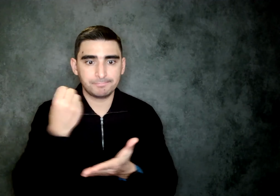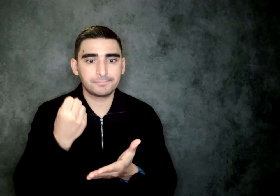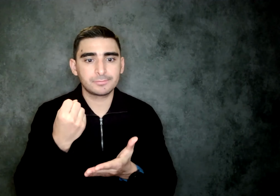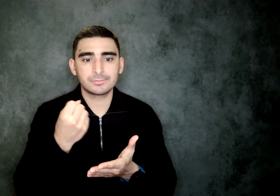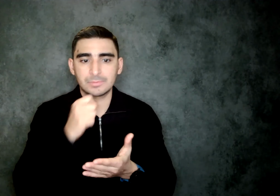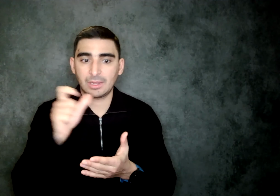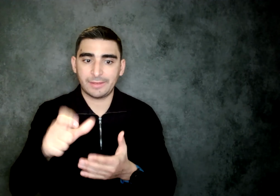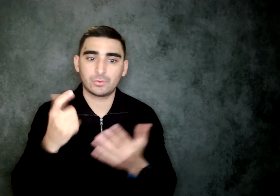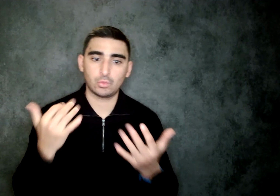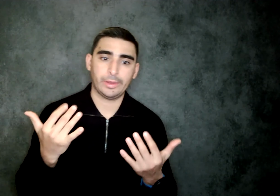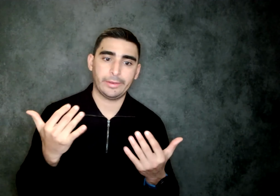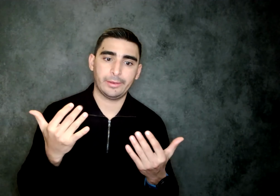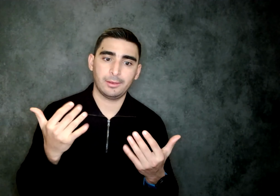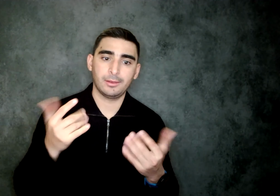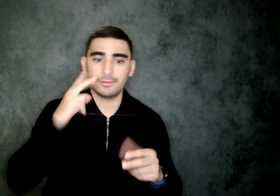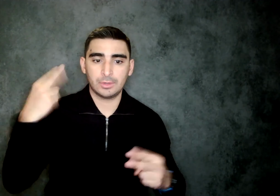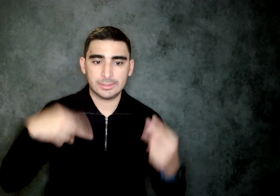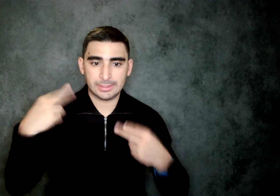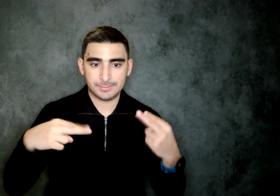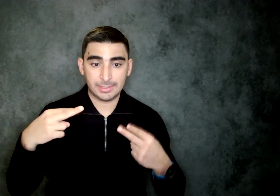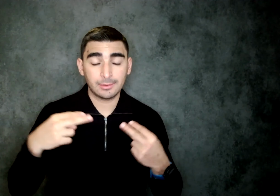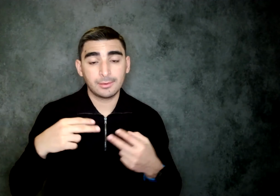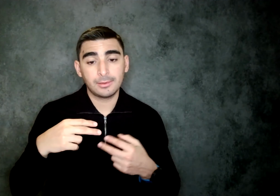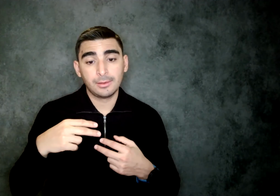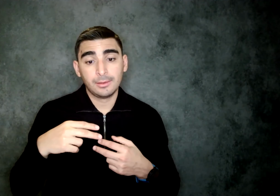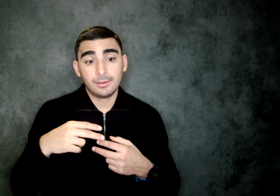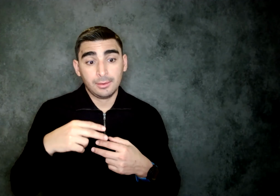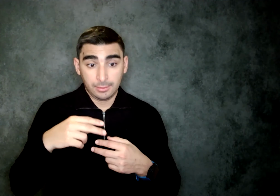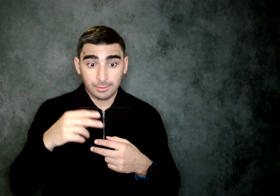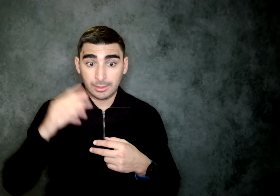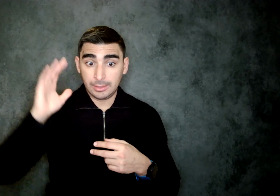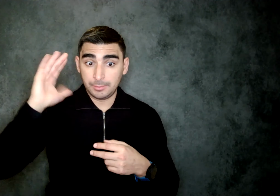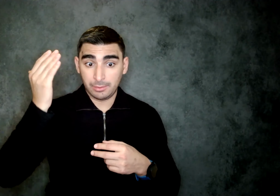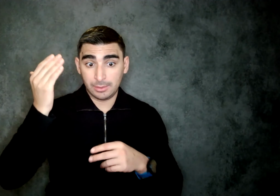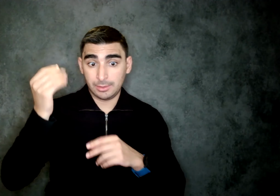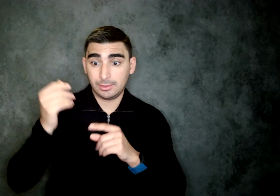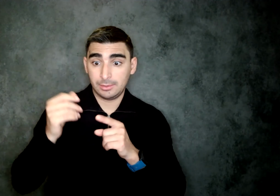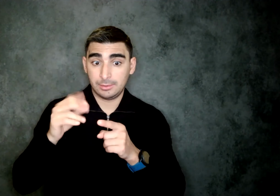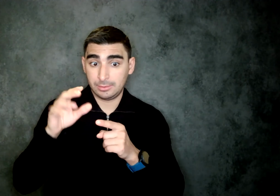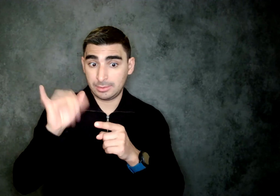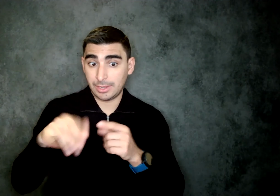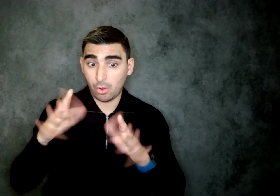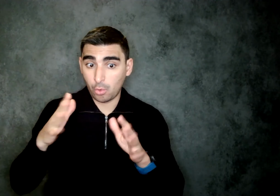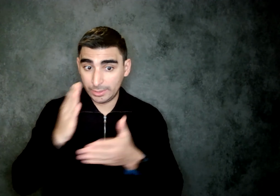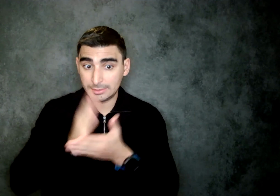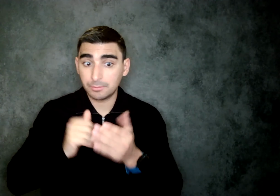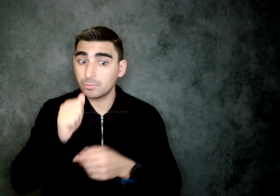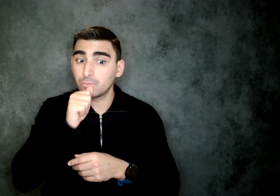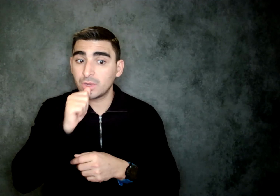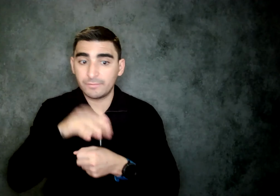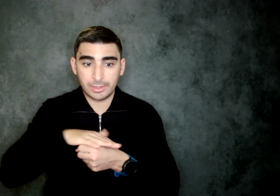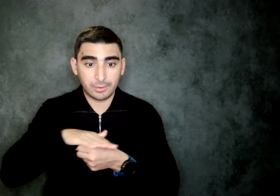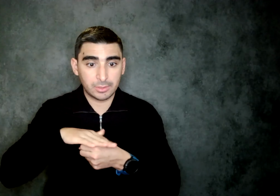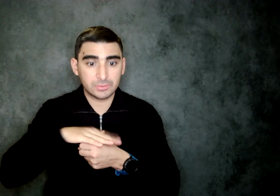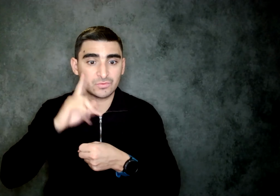waiting assessment period. And apparently this has been done in some private settings for